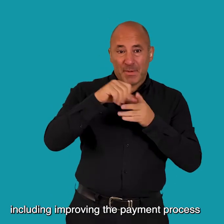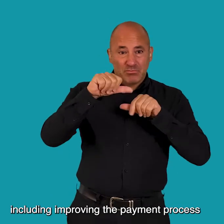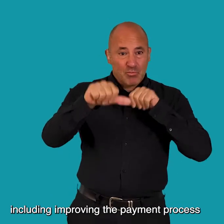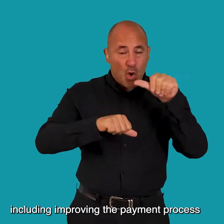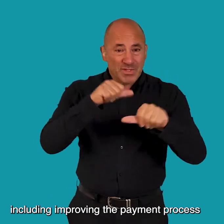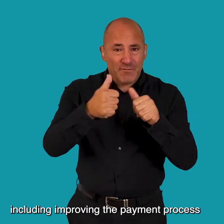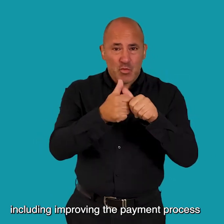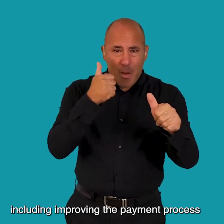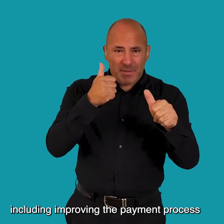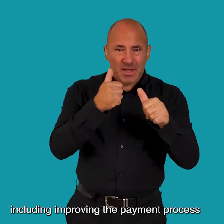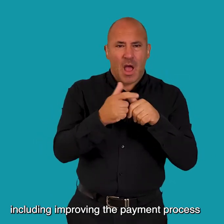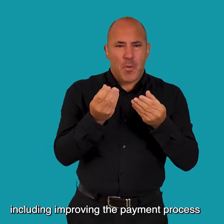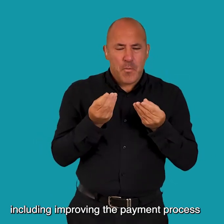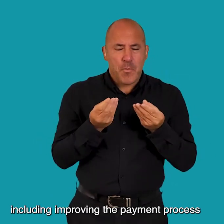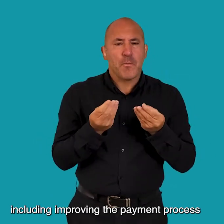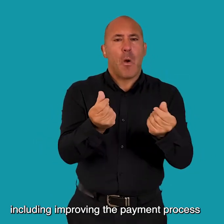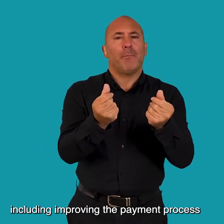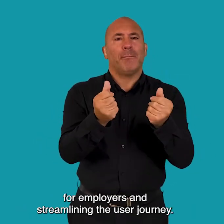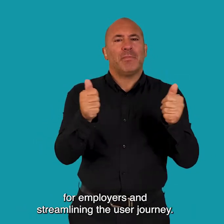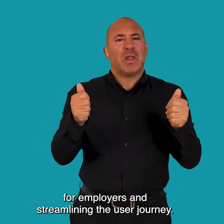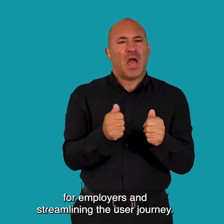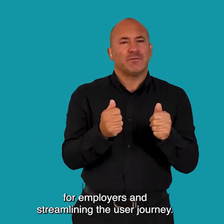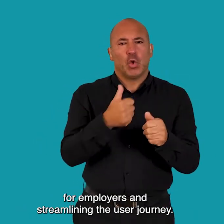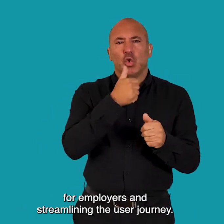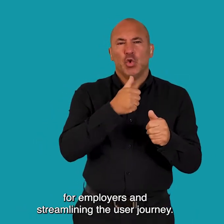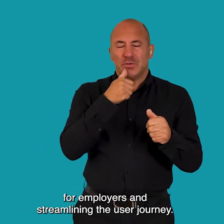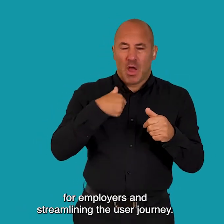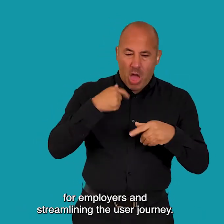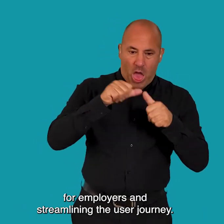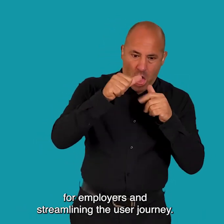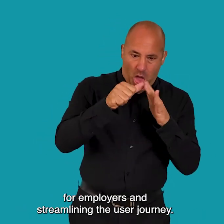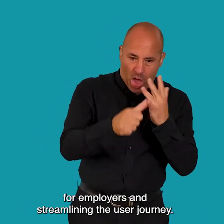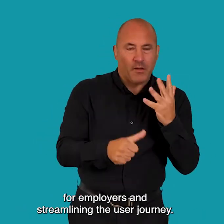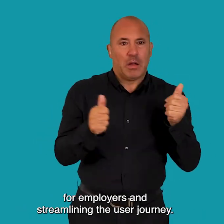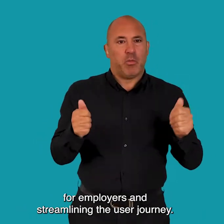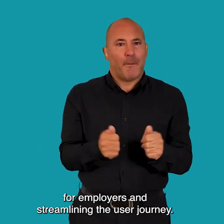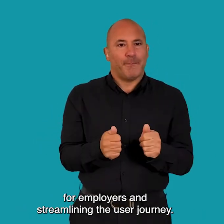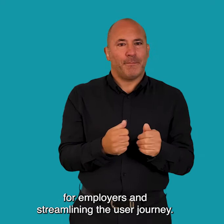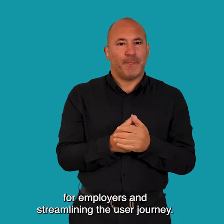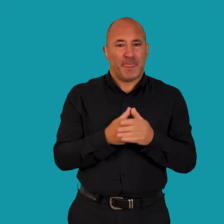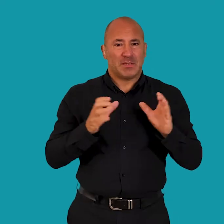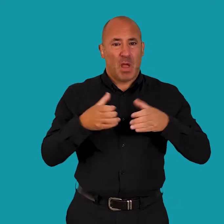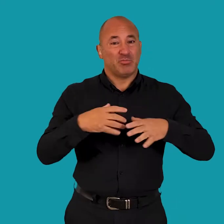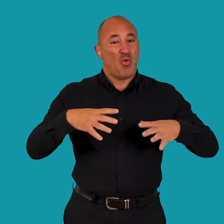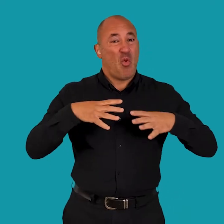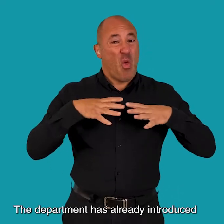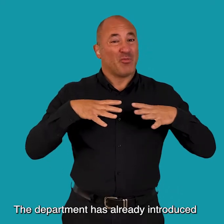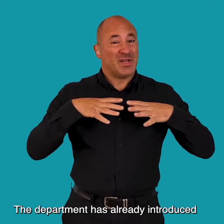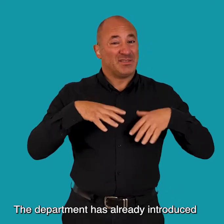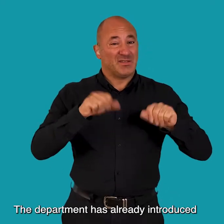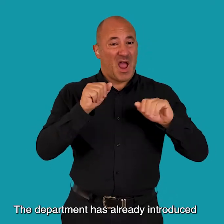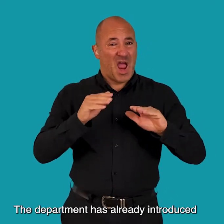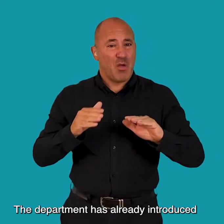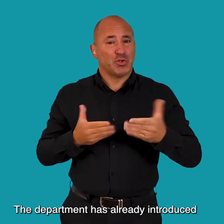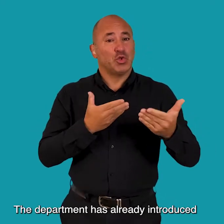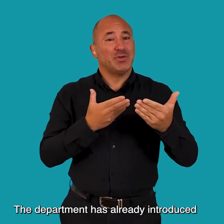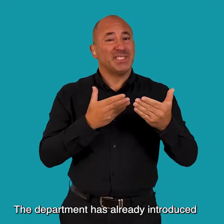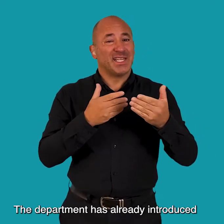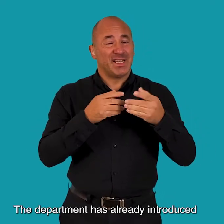including improving the payment process for employers and streamlining the user journey. The department has already introduced